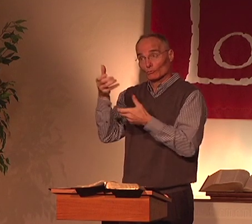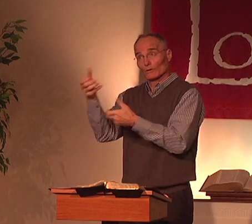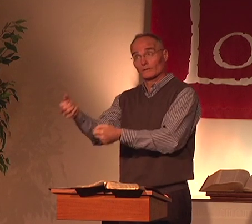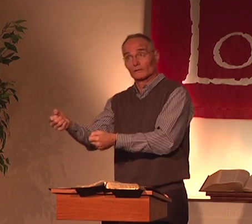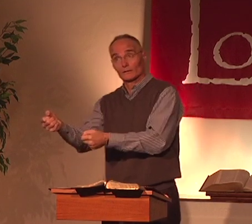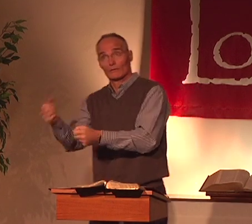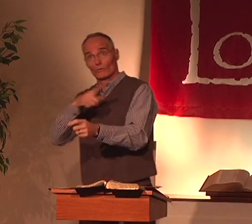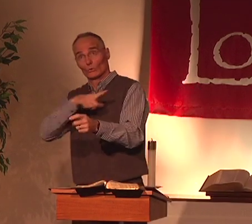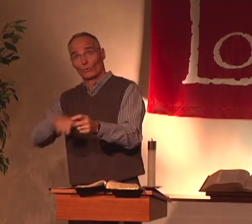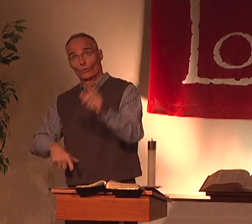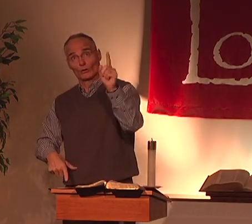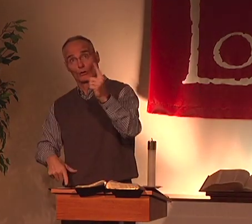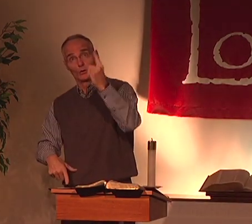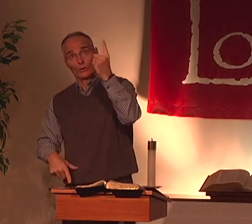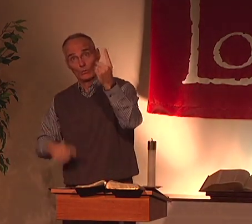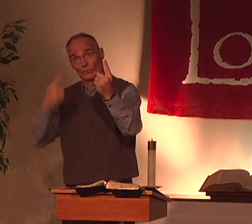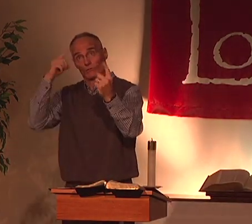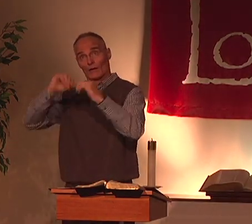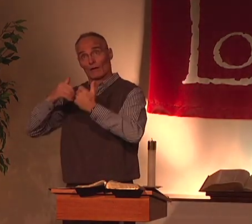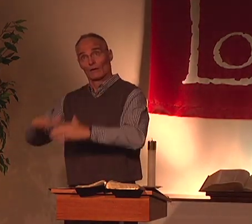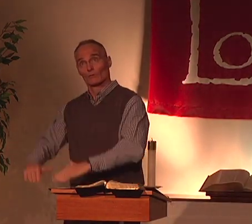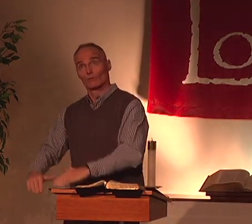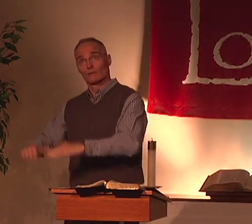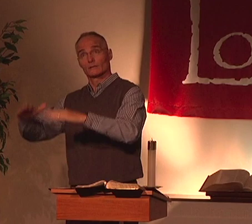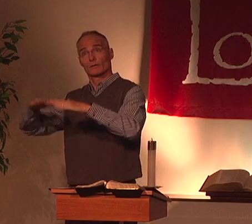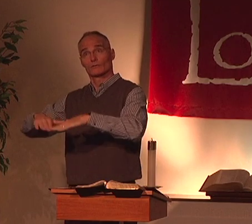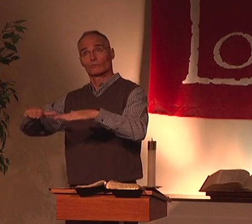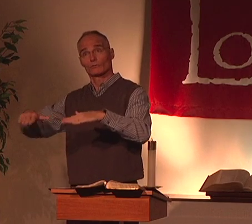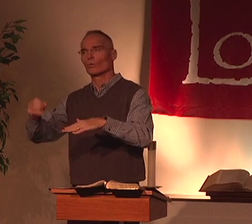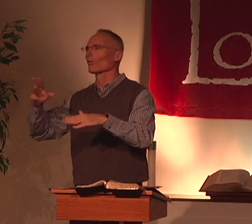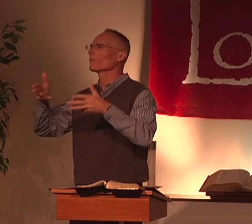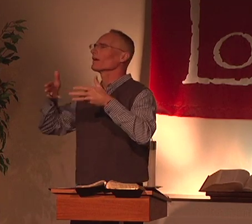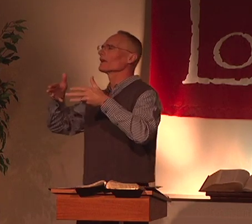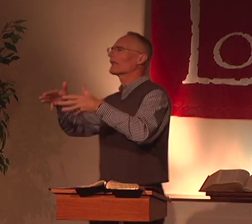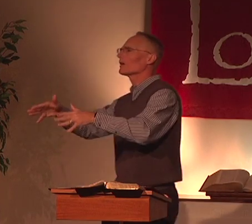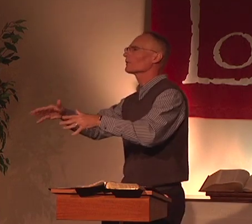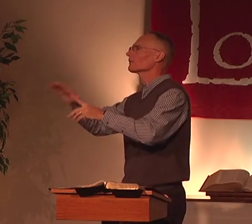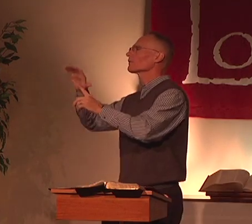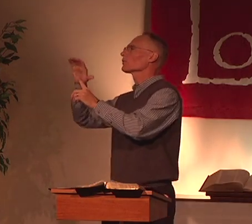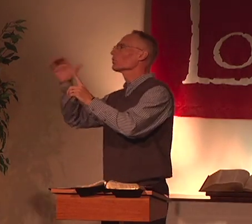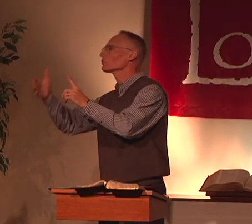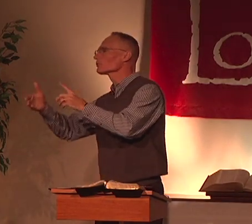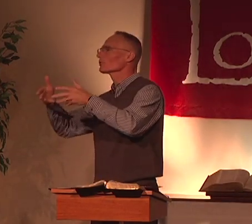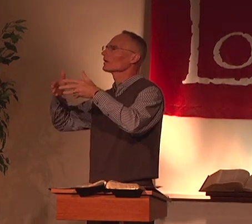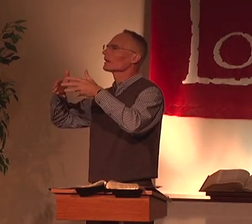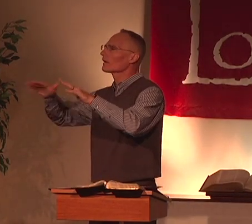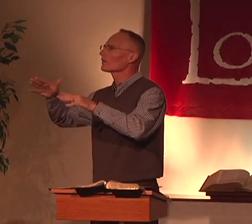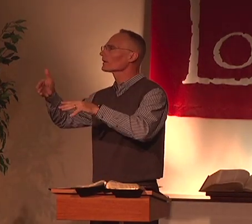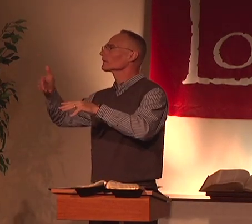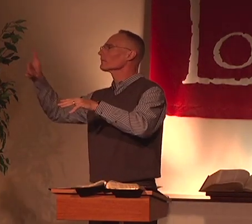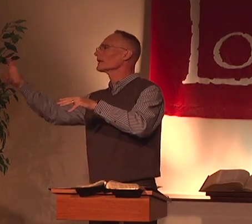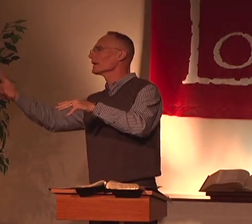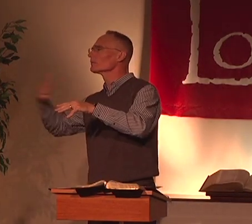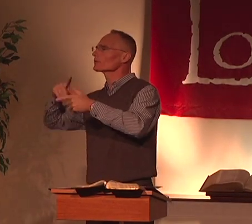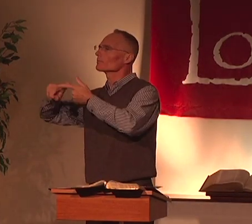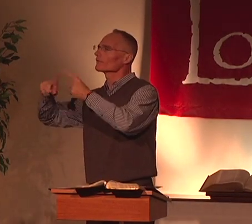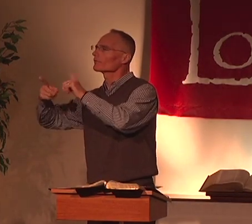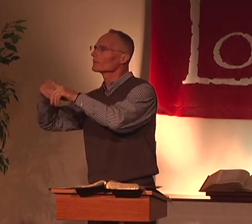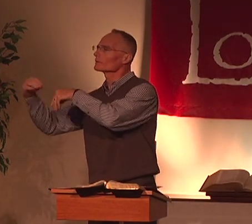Do I trust the Lord alone For how I raise my children Or do I allow culture And allow my neighbor